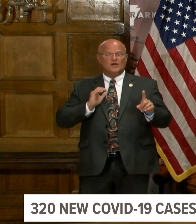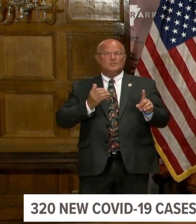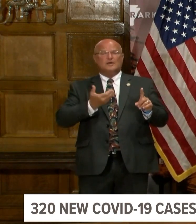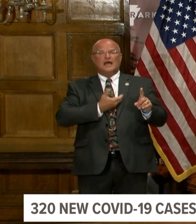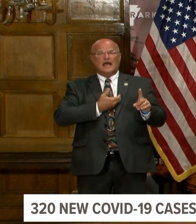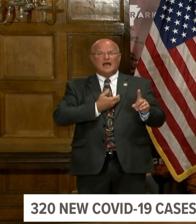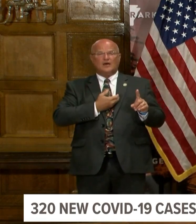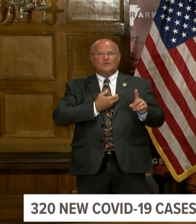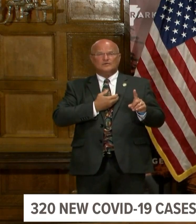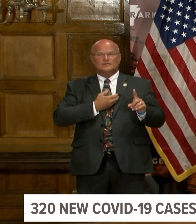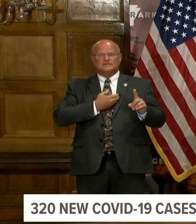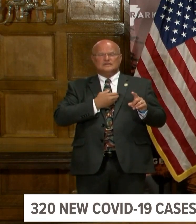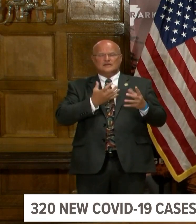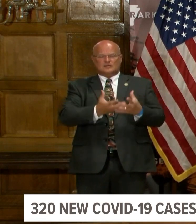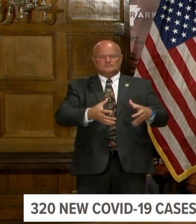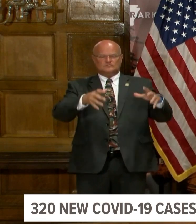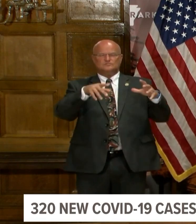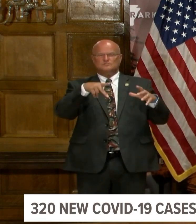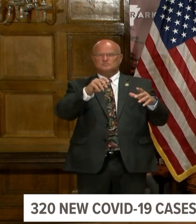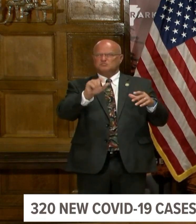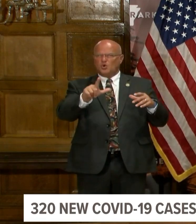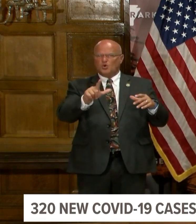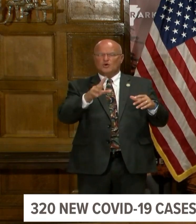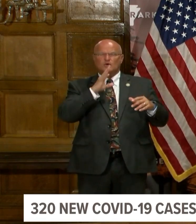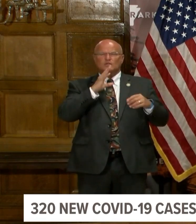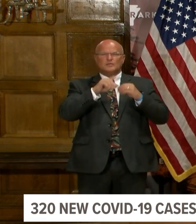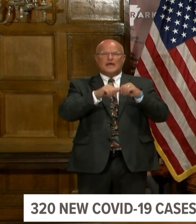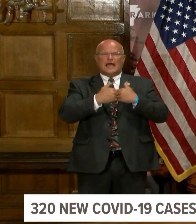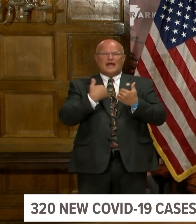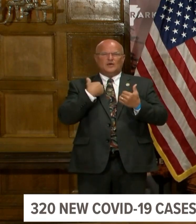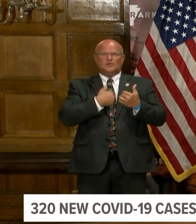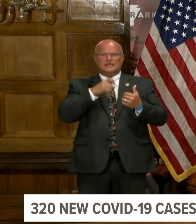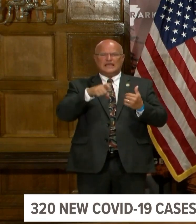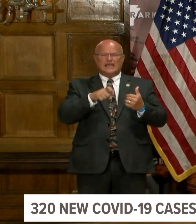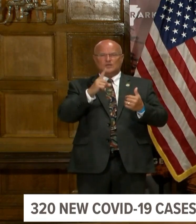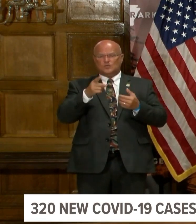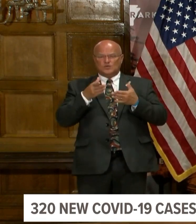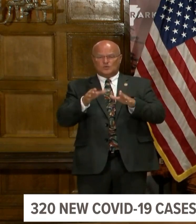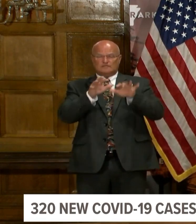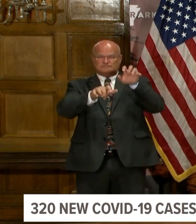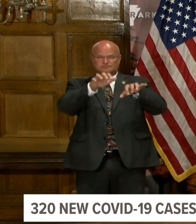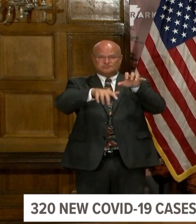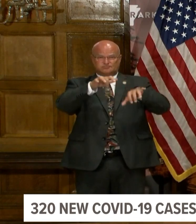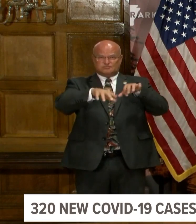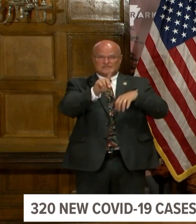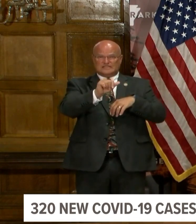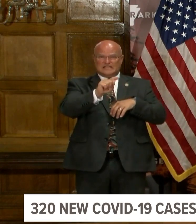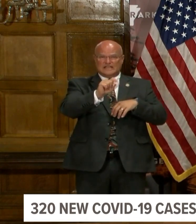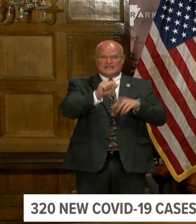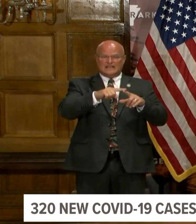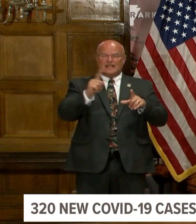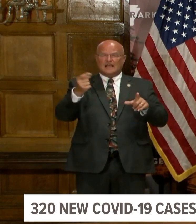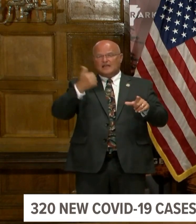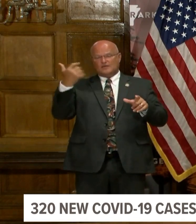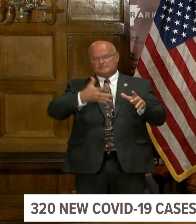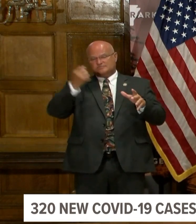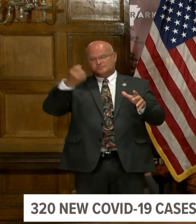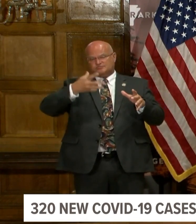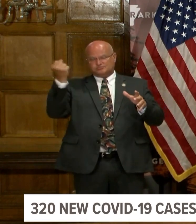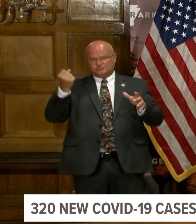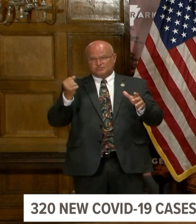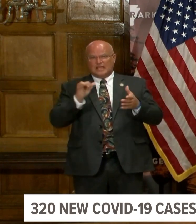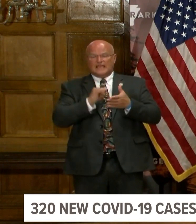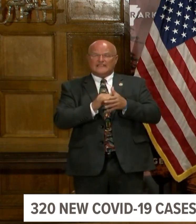our repository, and we talked about how we had one way of entering the data and the other way of extracting the data, and